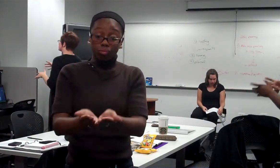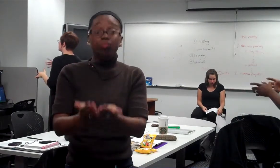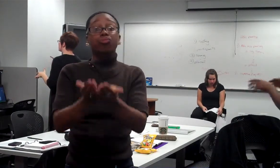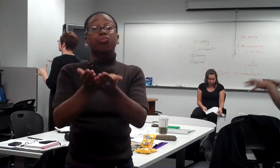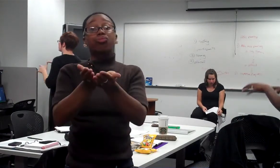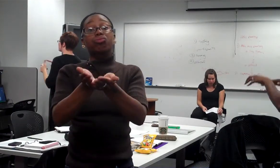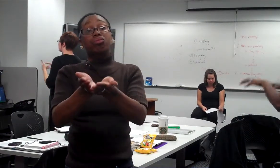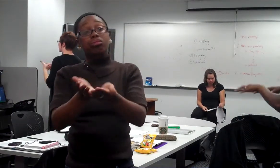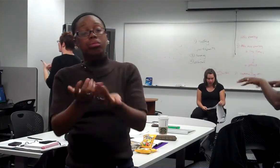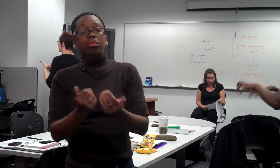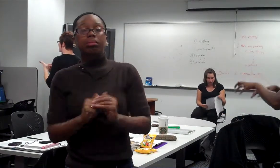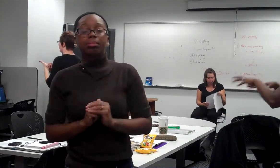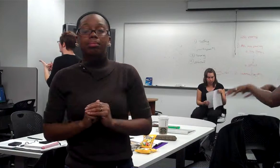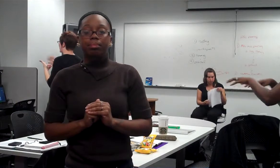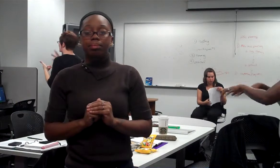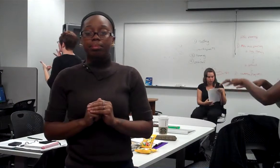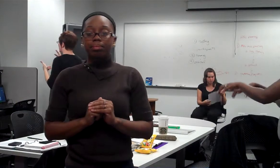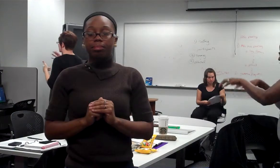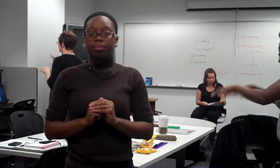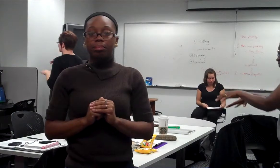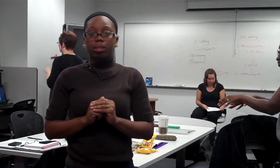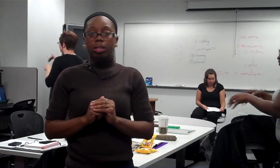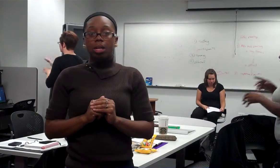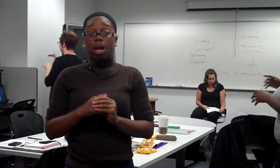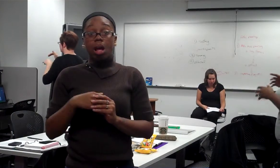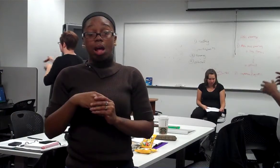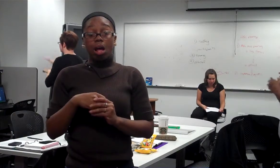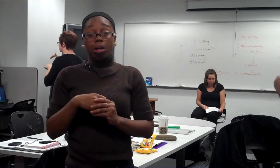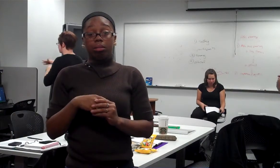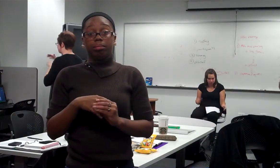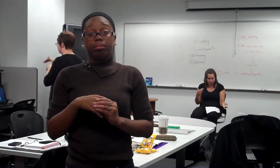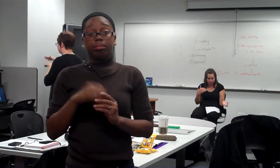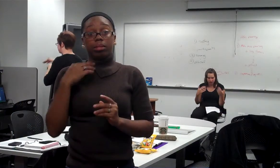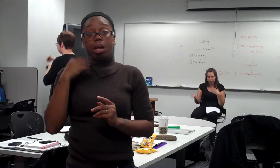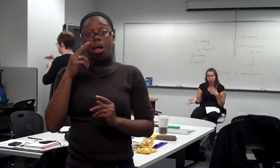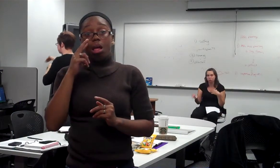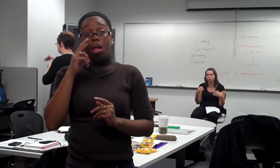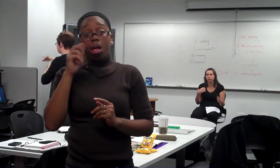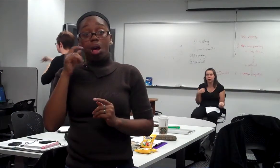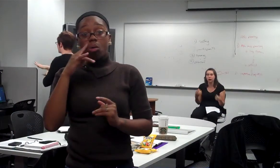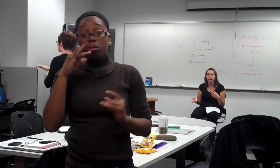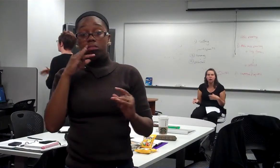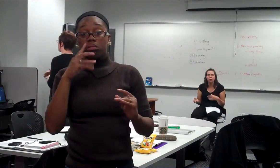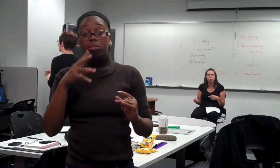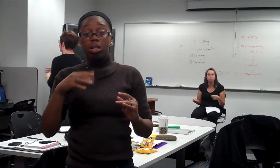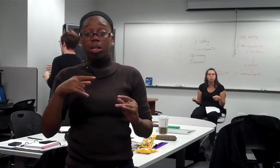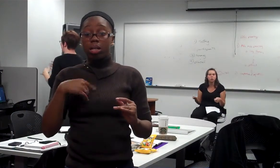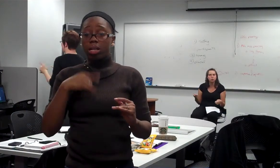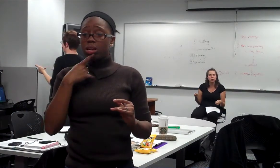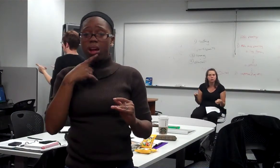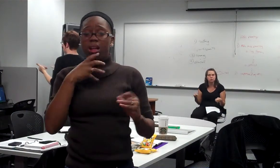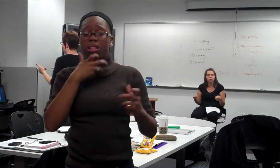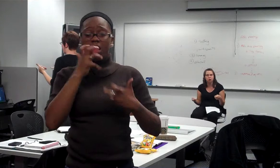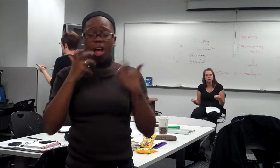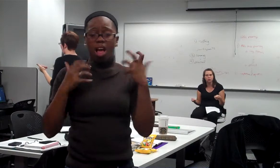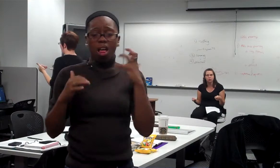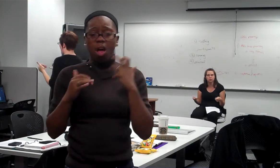I noticed that in the midst of us yelling back and forth to Brian and Alan, the boat is starting